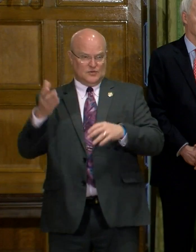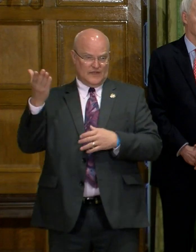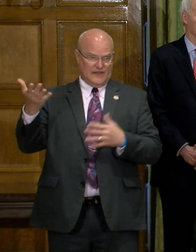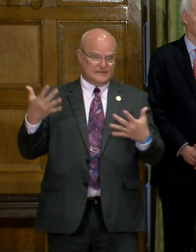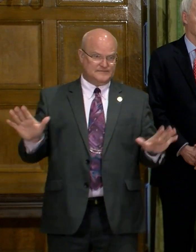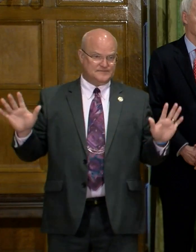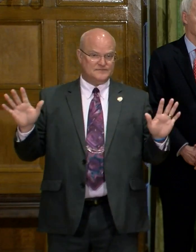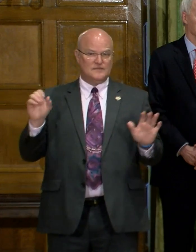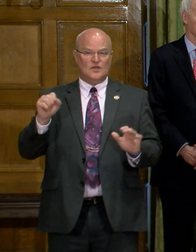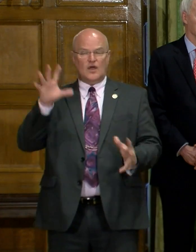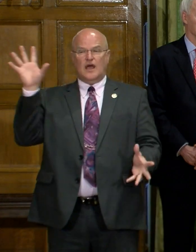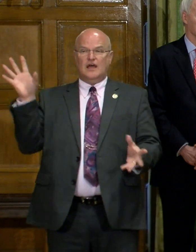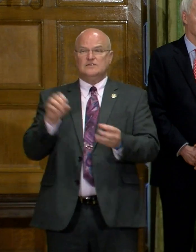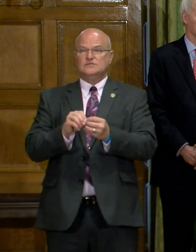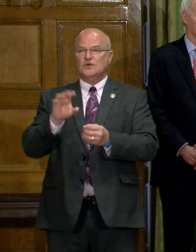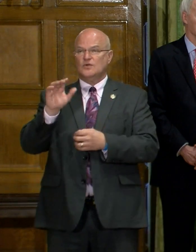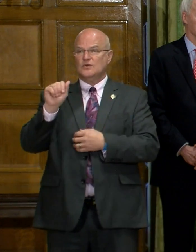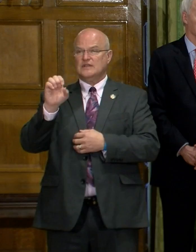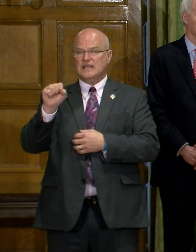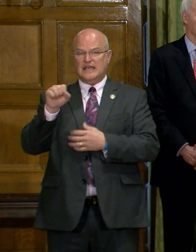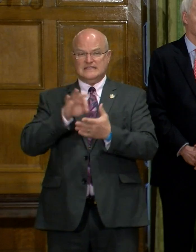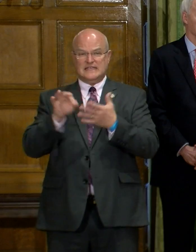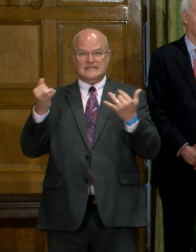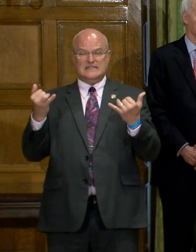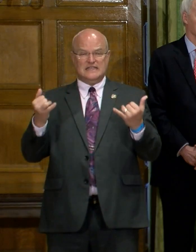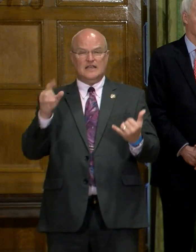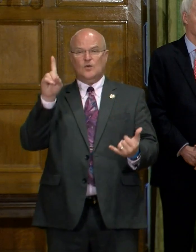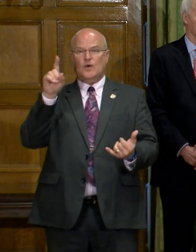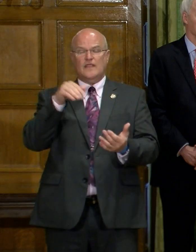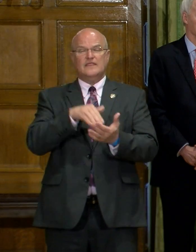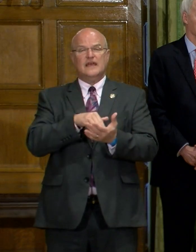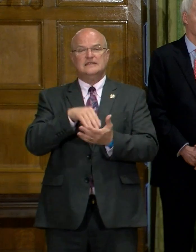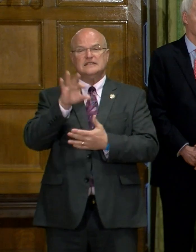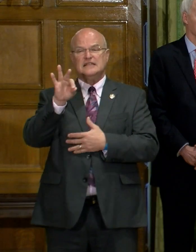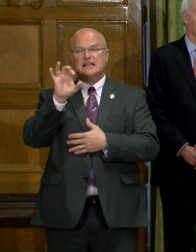there. So our total case counts as of today is